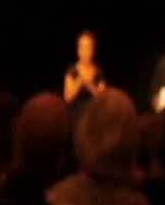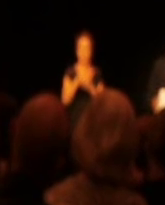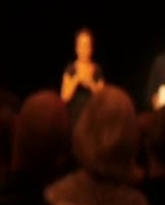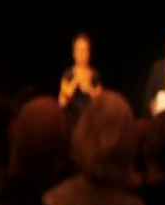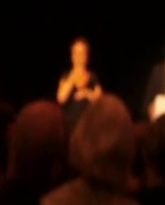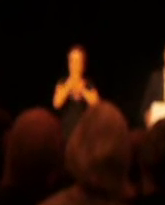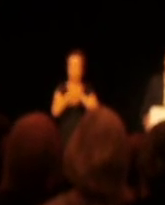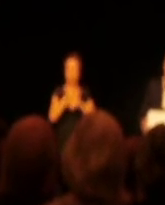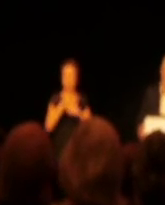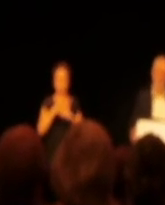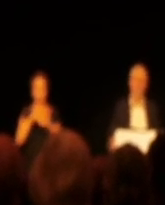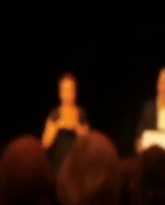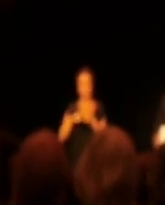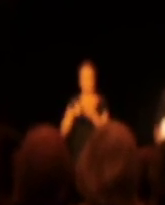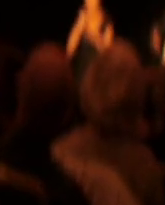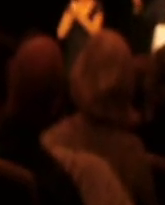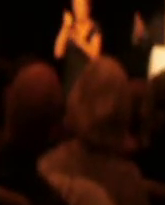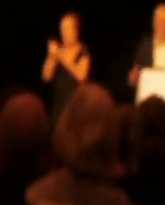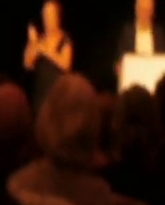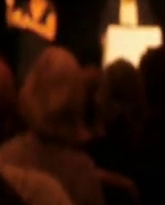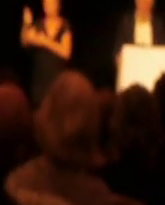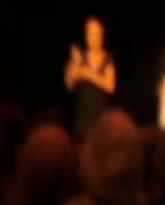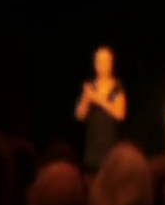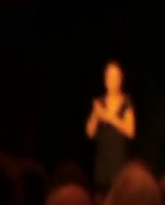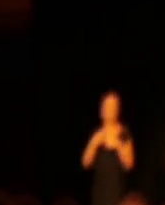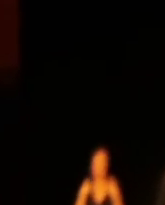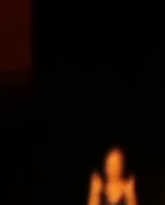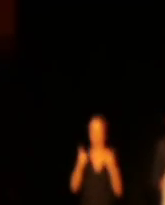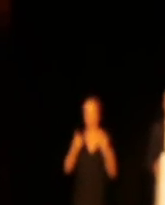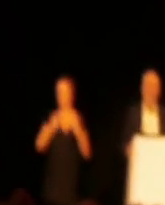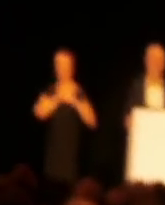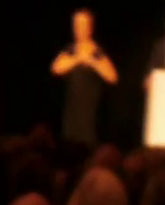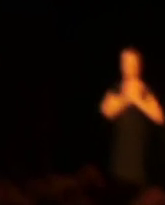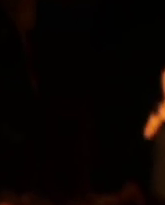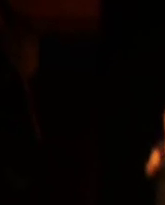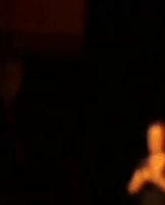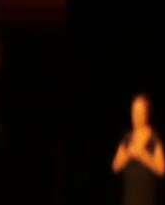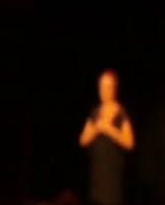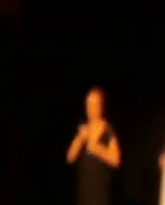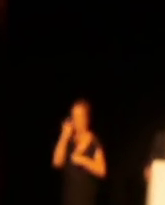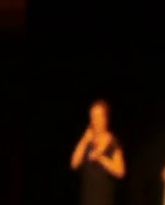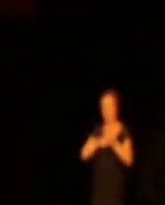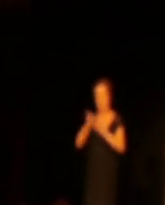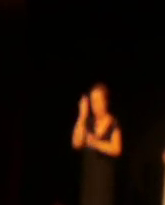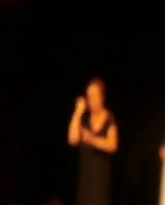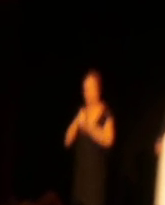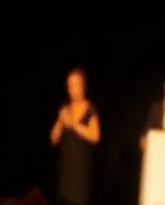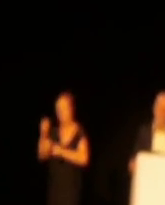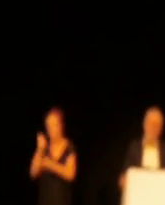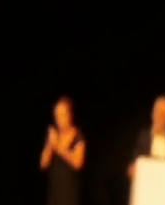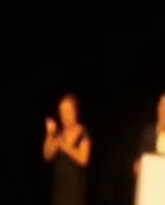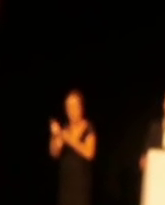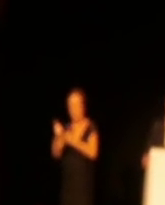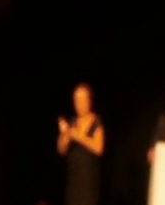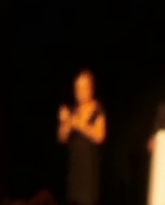Those banks that we bailed out so generously, all of us, we're very generous people, bailed them out 8 years ago, that, hang